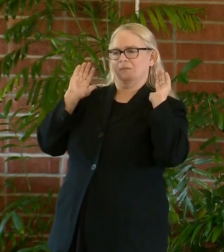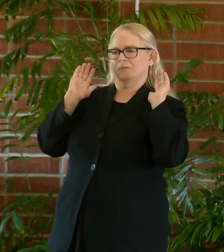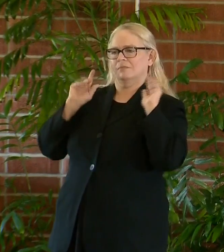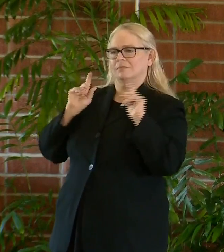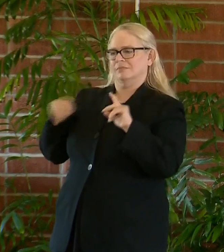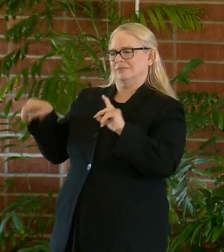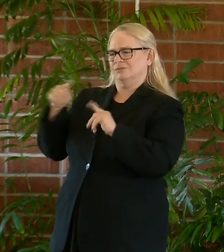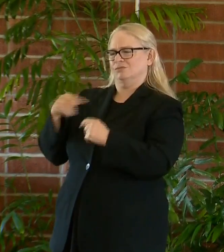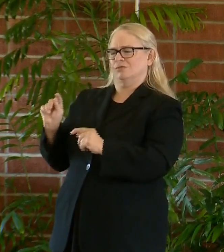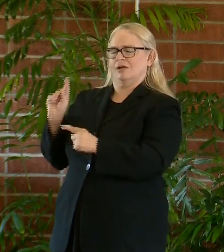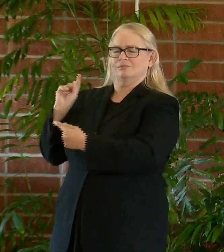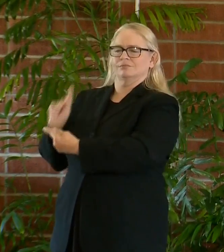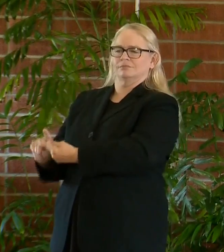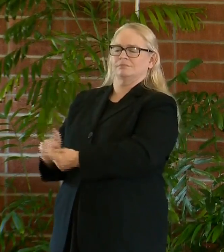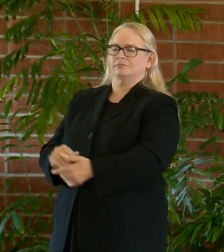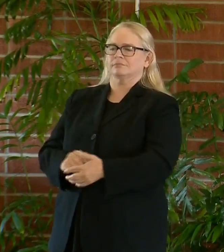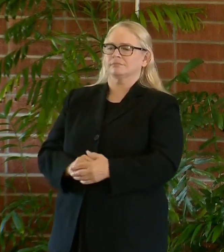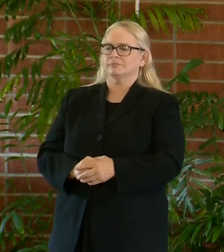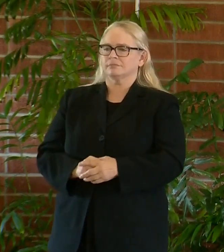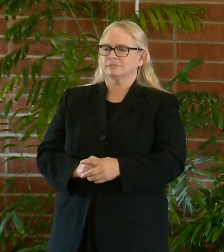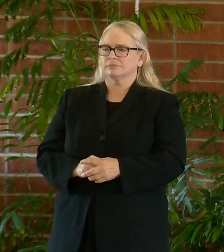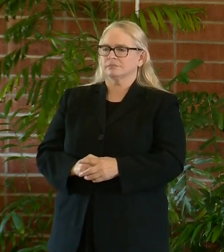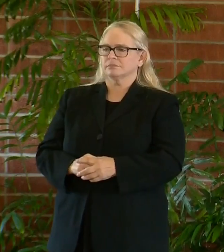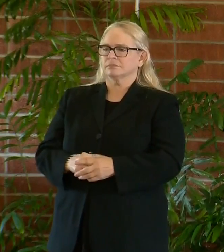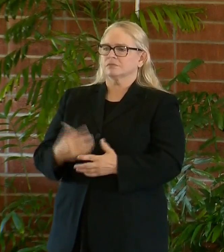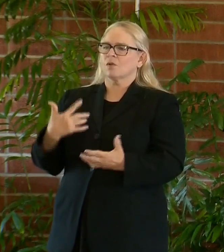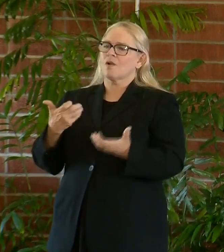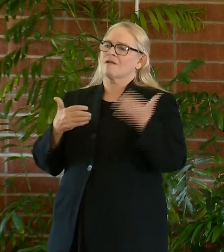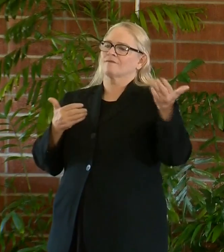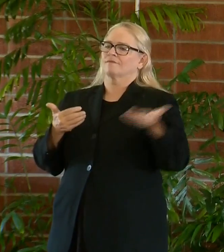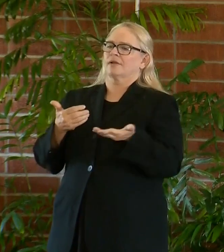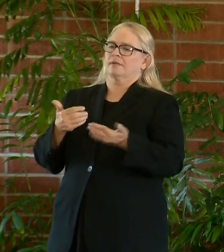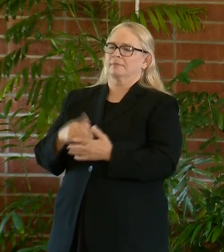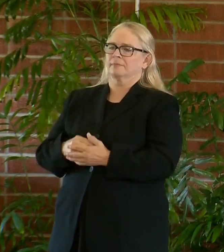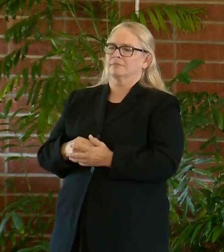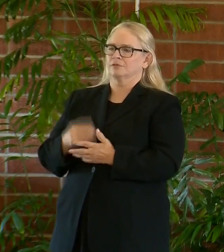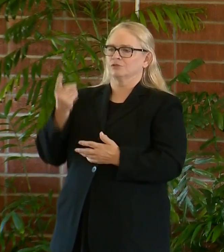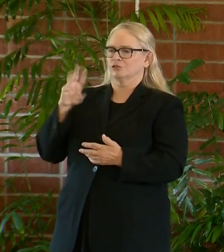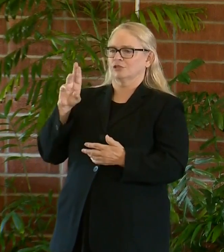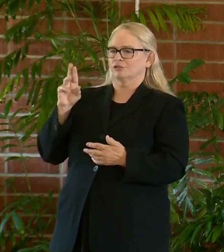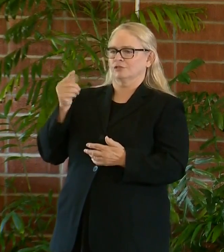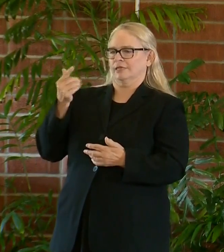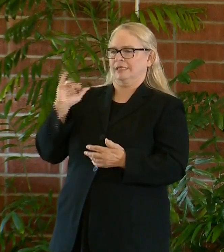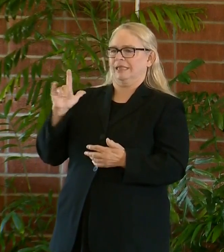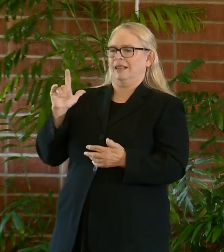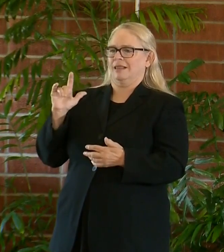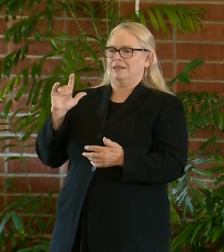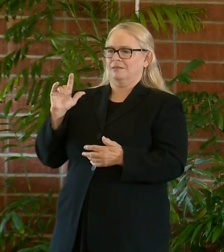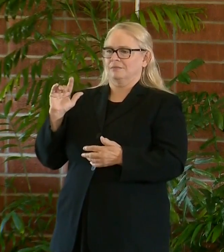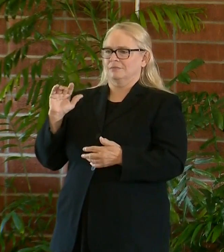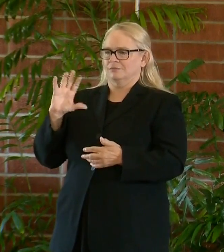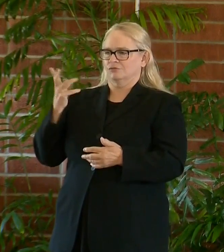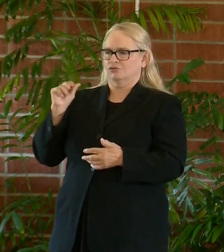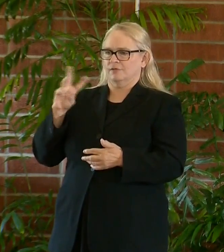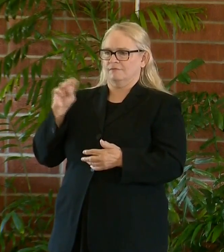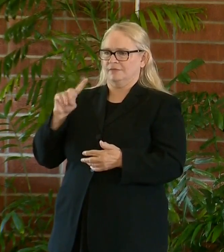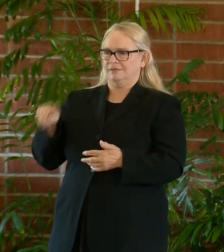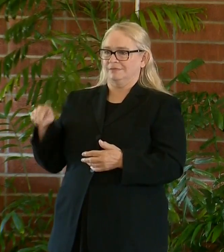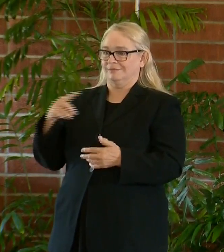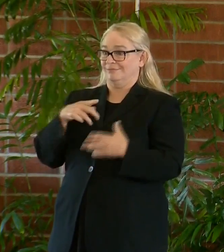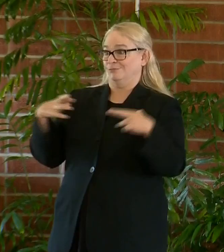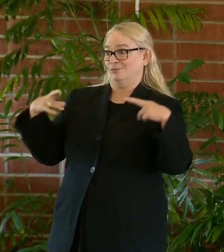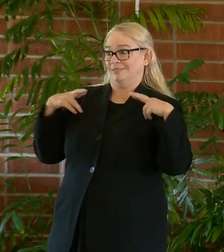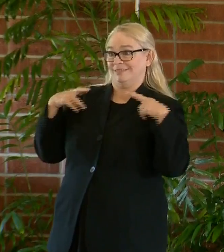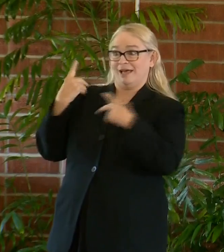back Dr. Gil Chavez, who just retired from state service at the end of last year.